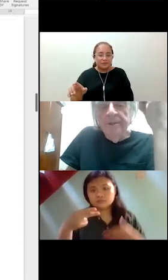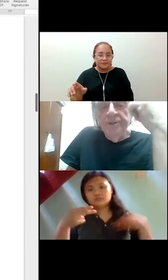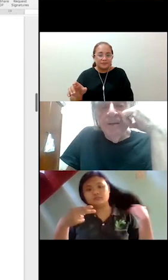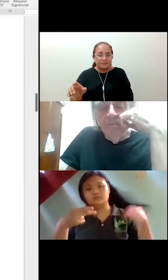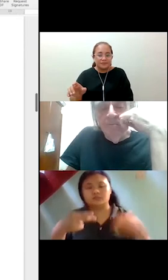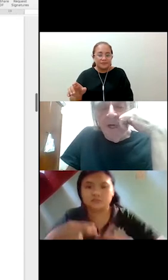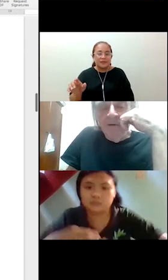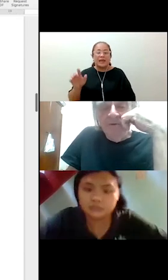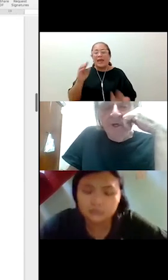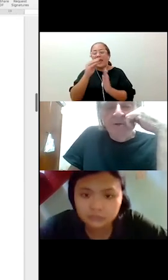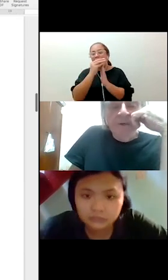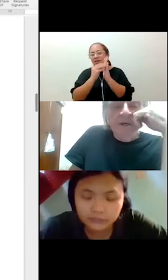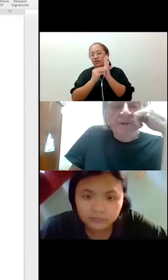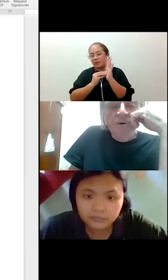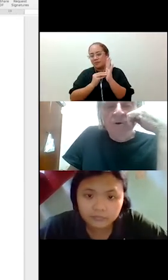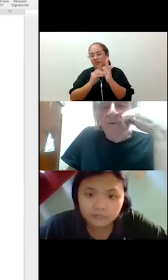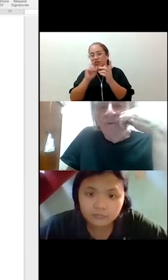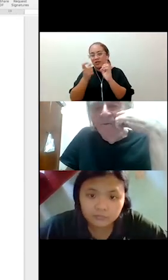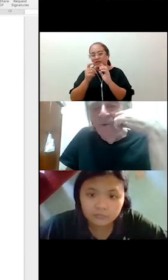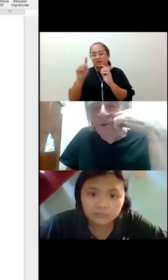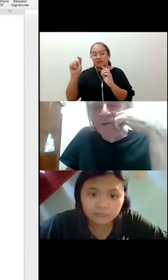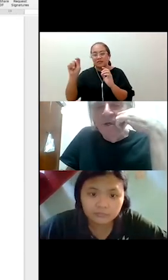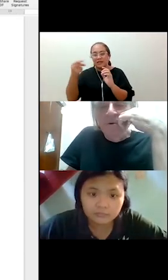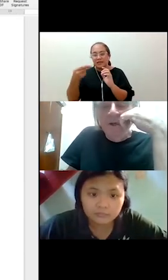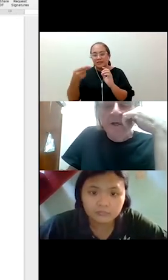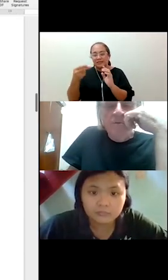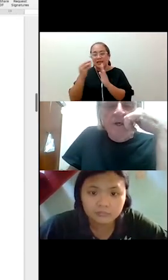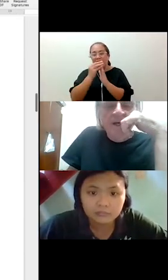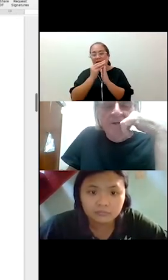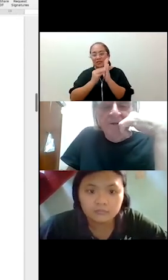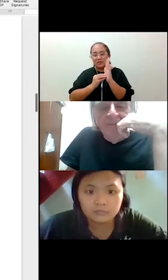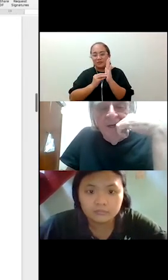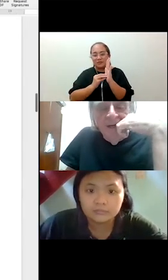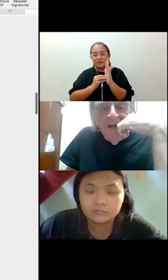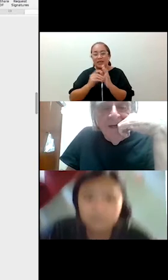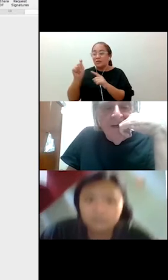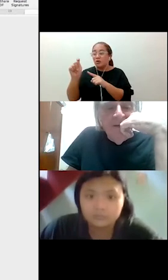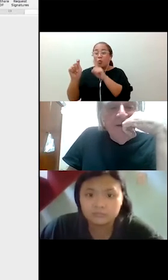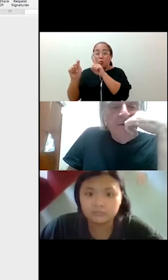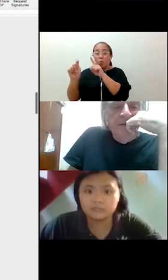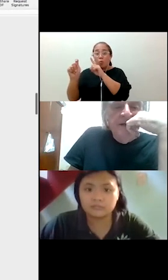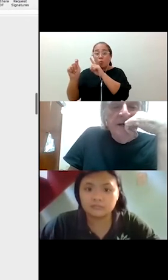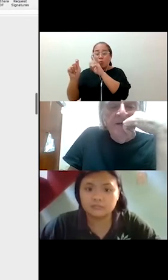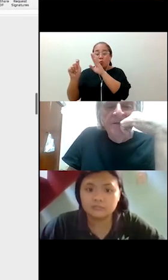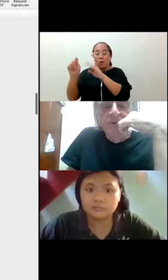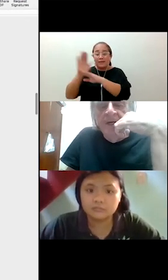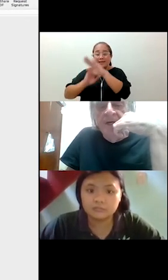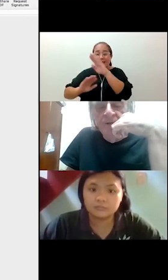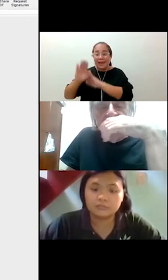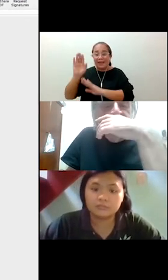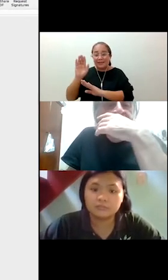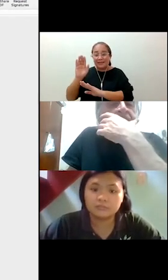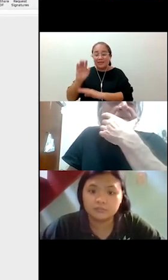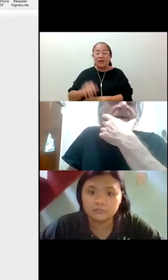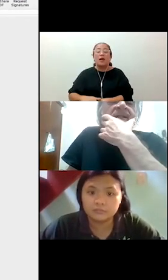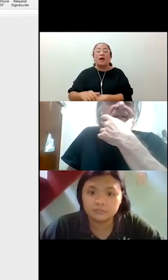a hand shape kind of change because you go, Tuesday only has one hand shape and Thursday has two hand